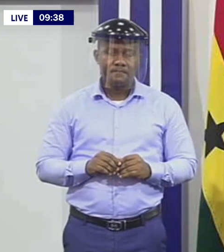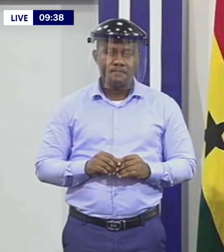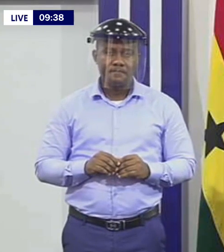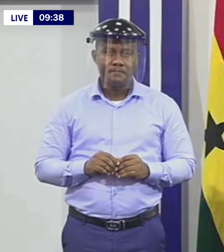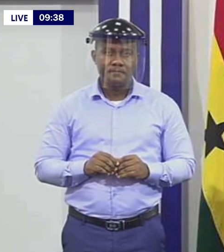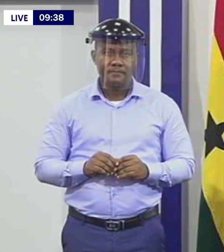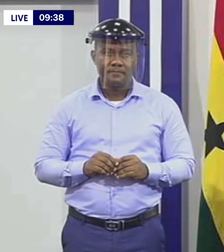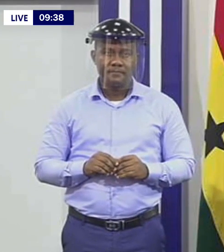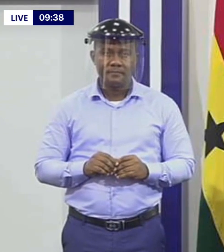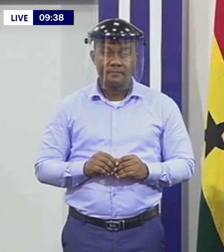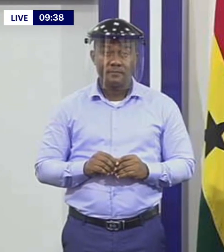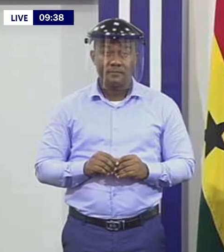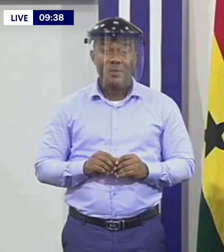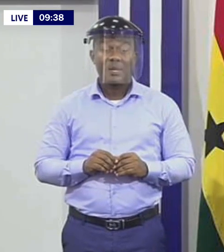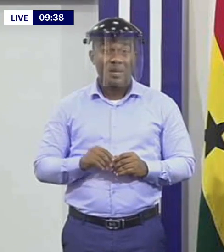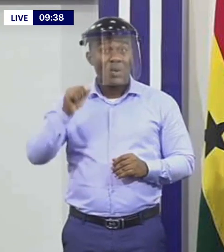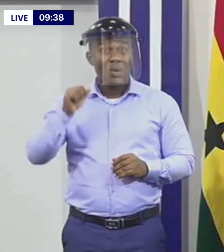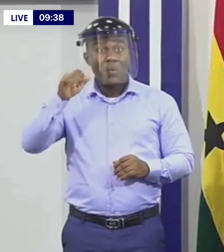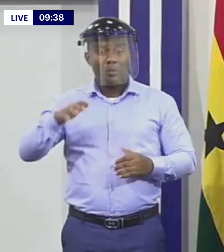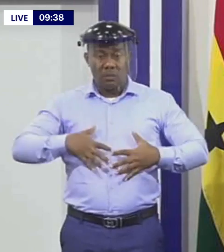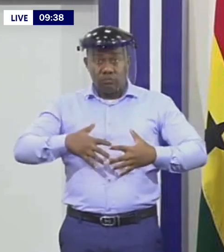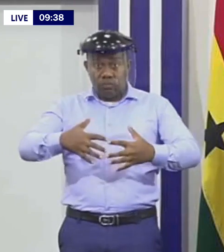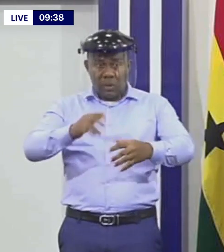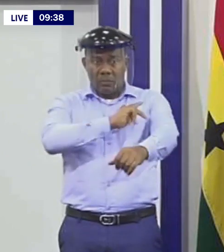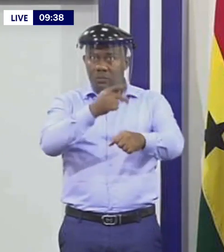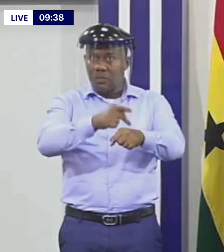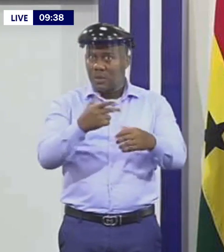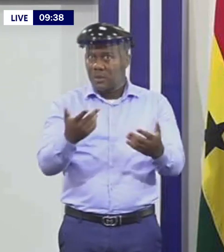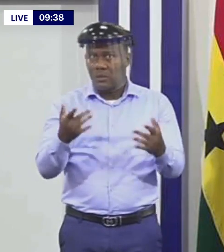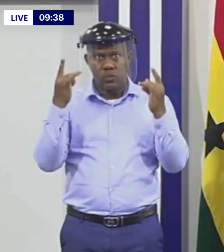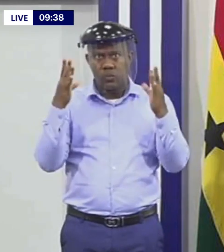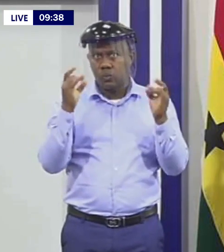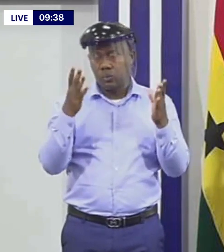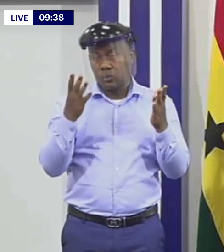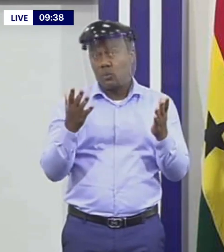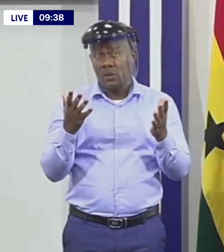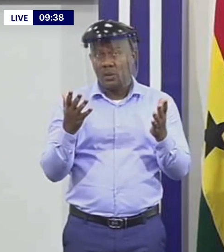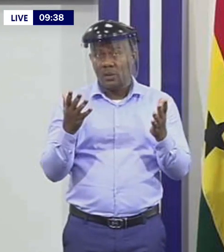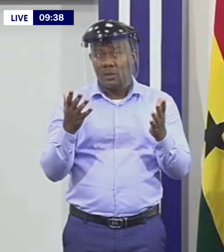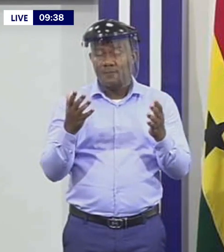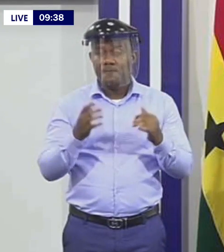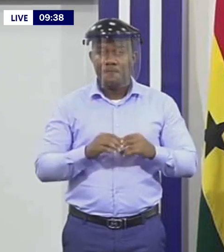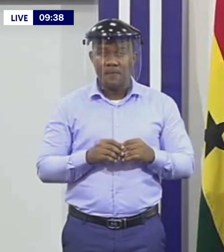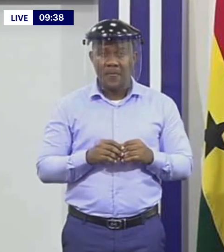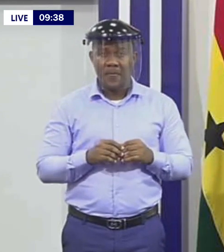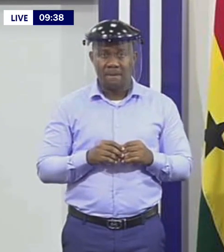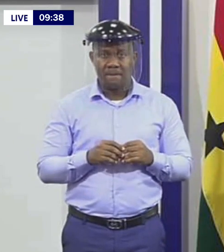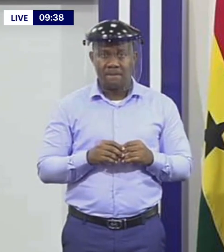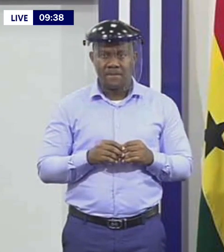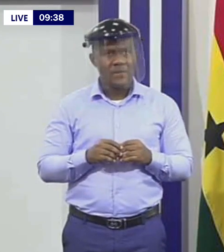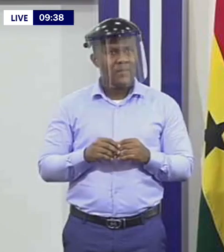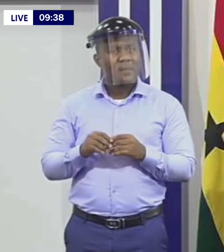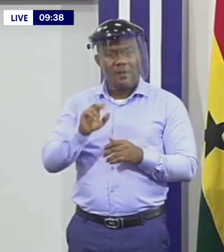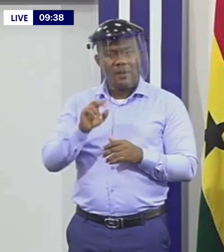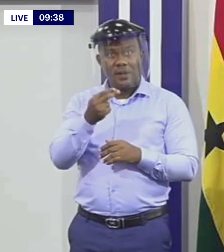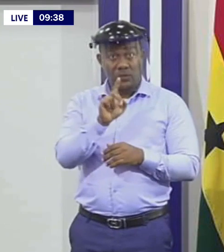country. Pregnant women may be at higher risk, but then some studies also, that is the